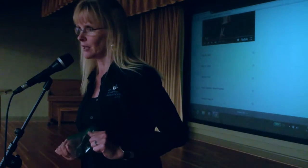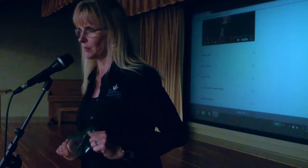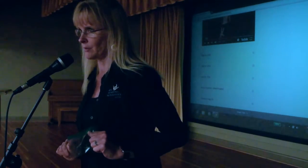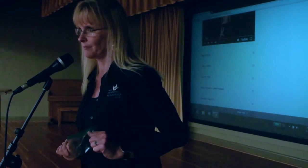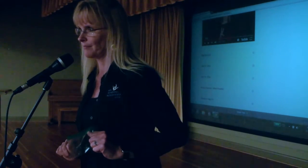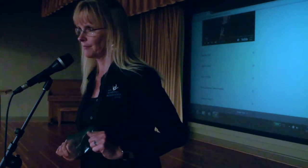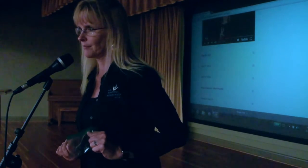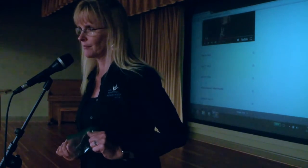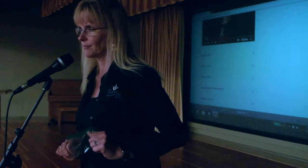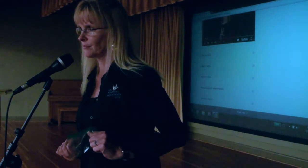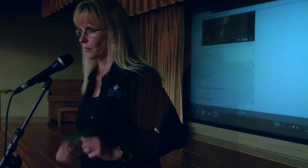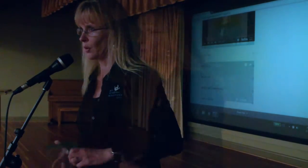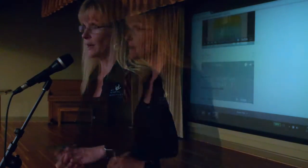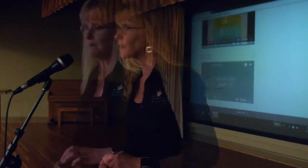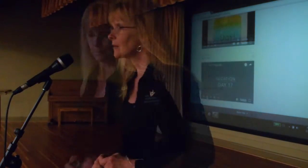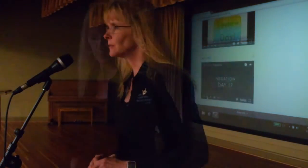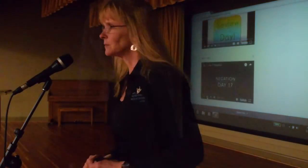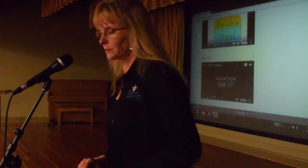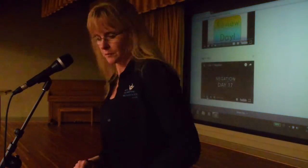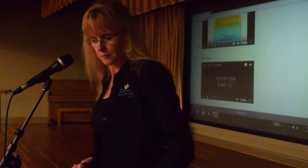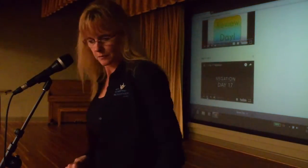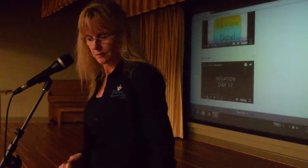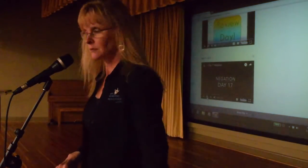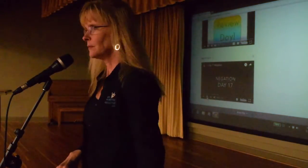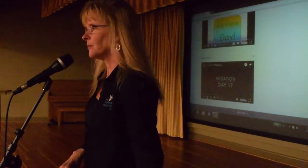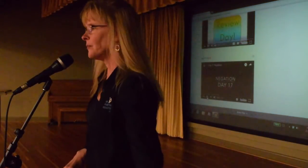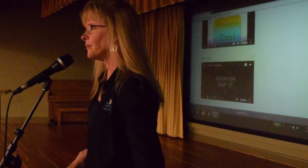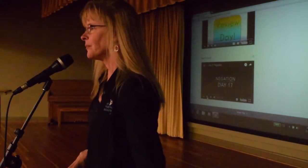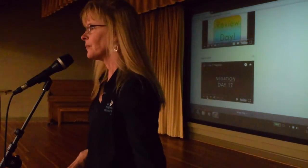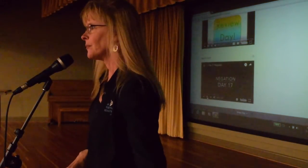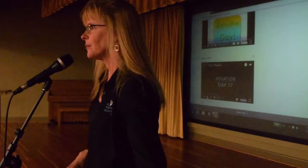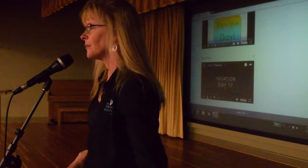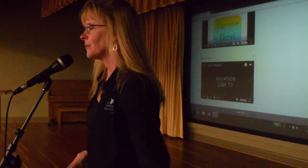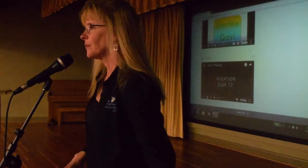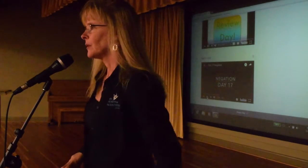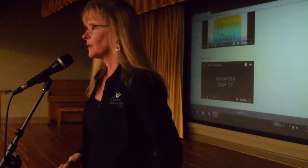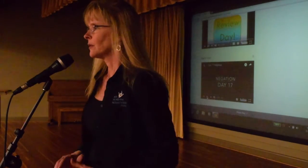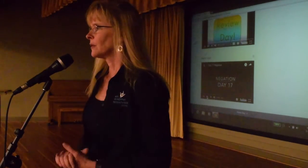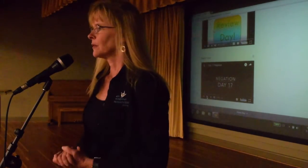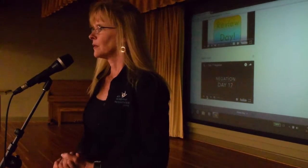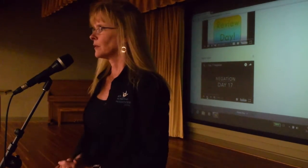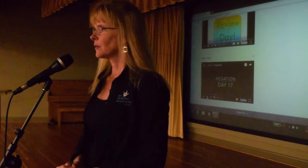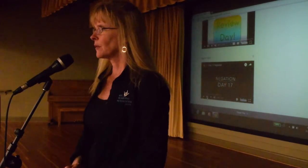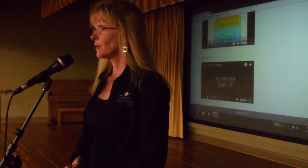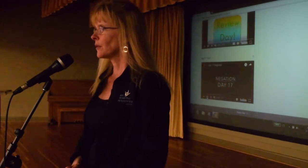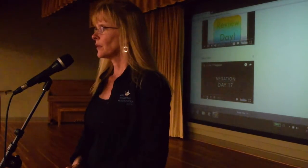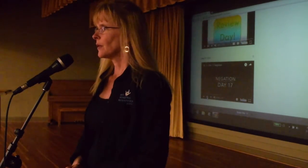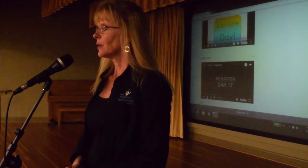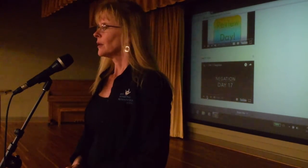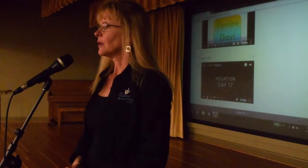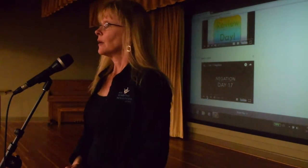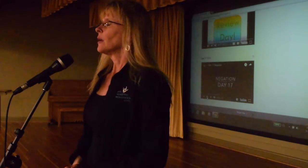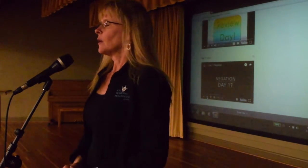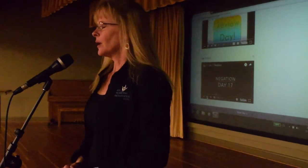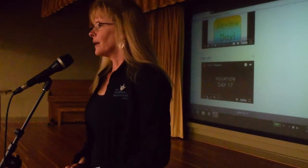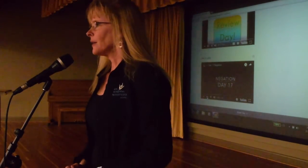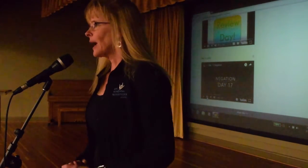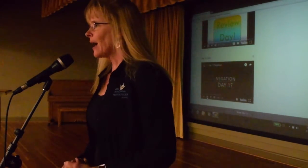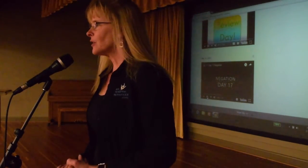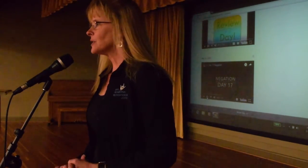number. Okay? How do you sign Joyce? Like that was a bad choice. Okay, how do you